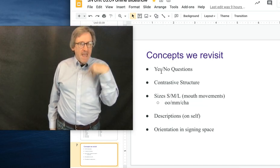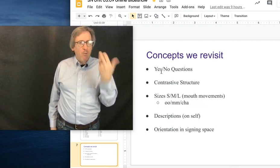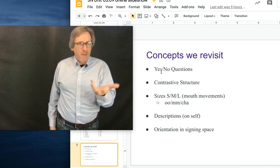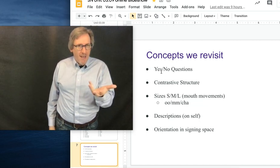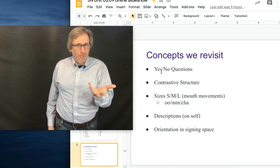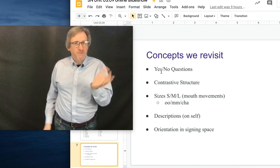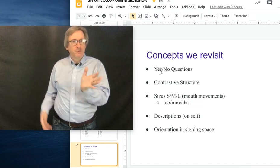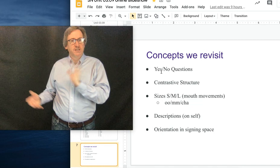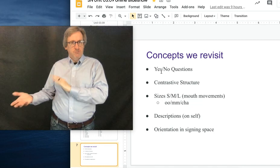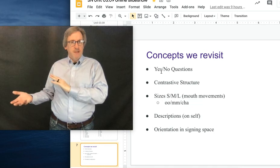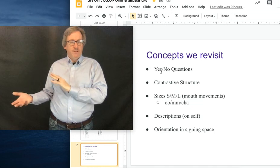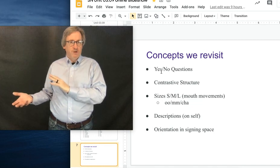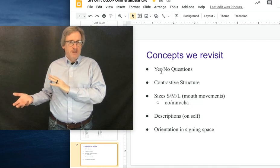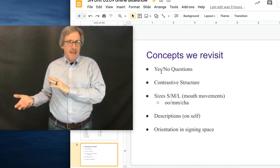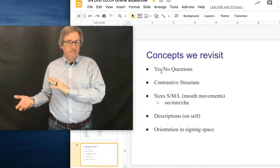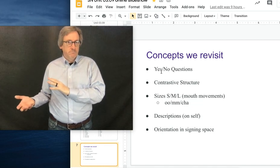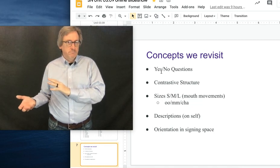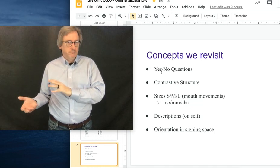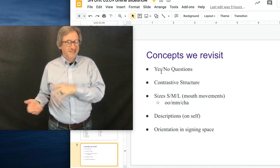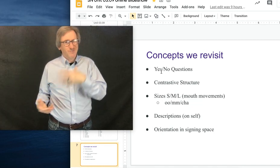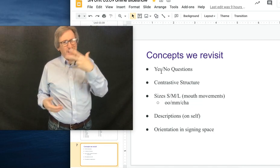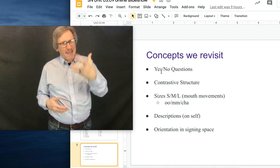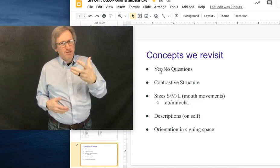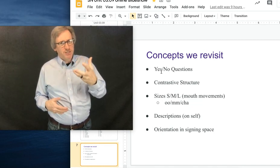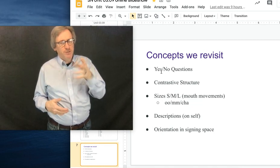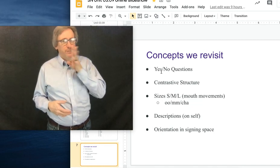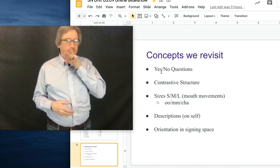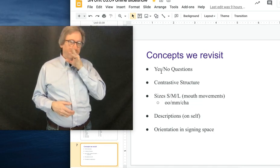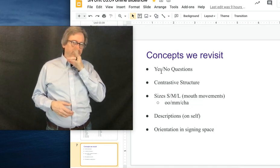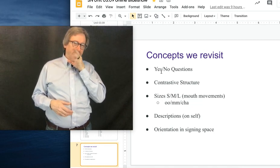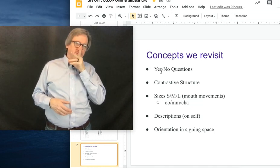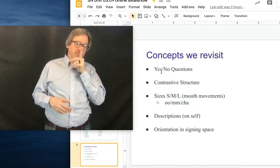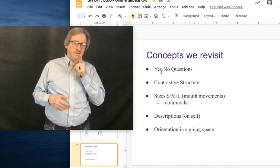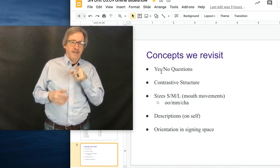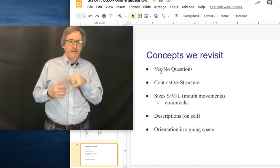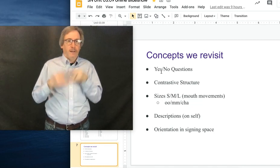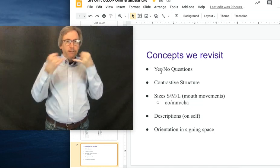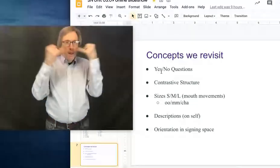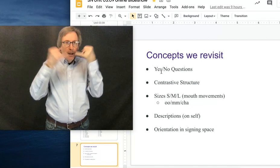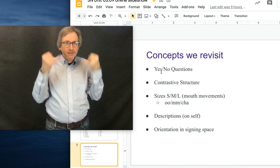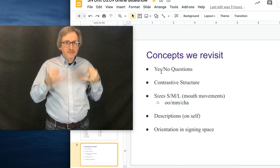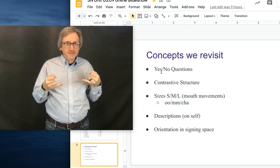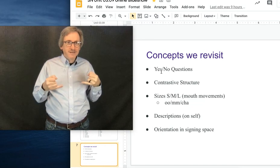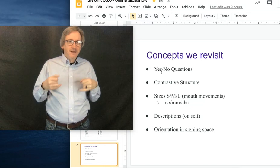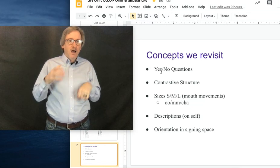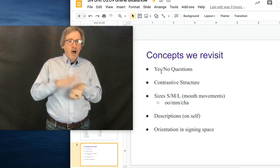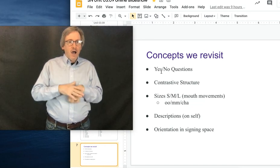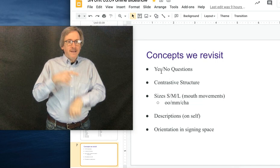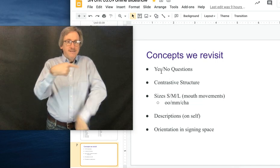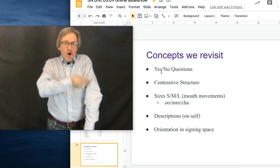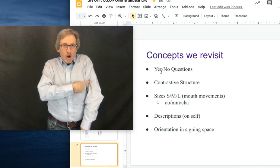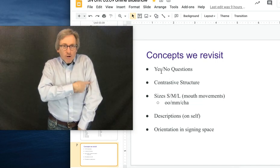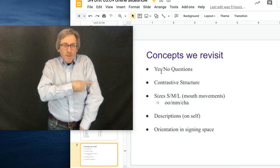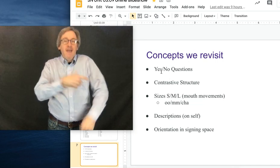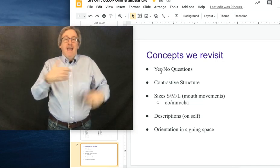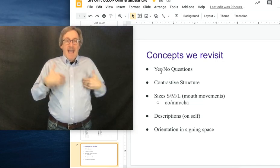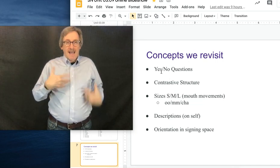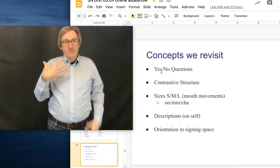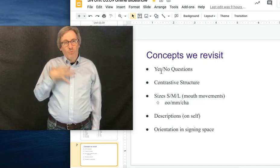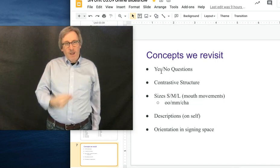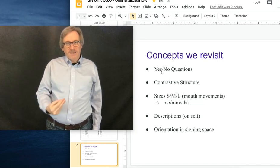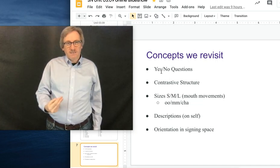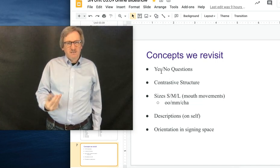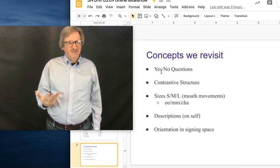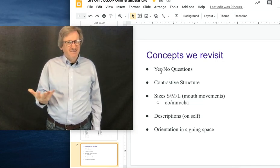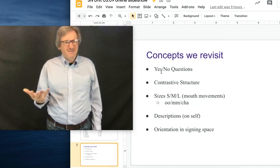So that will help if you're describing your cat, because we can't just use like lines. On his arm